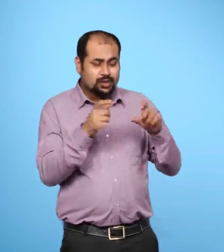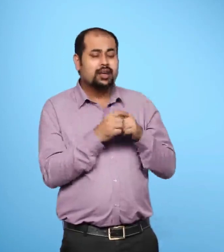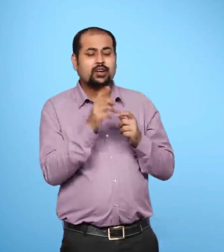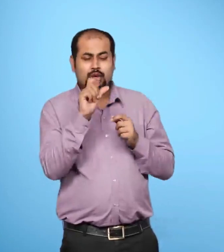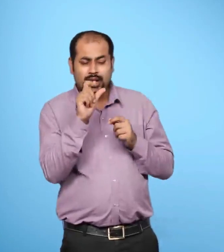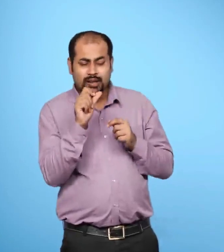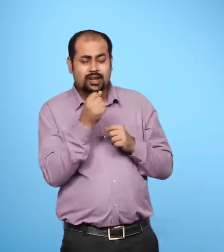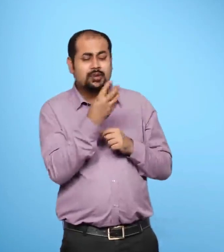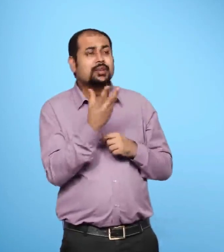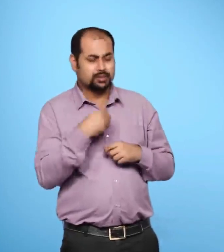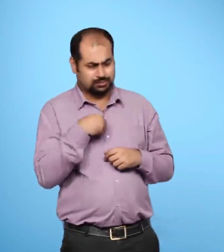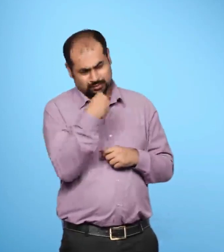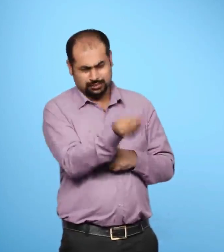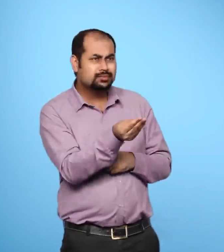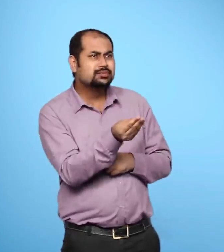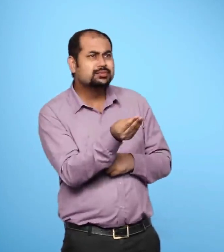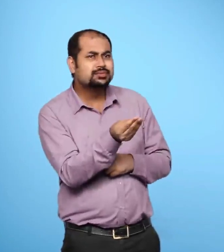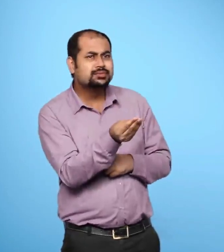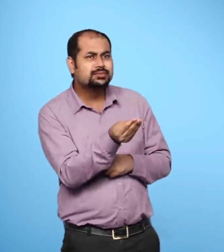I need to give 35 rupees?